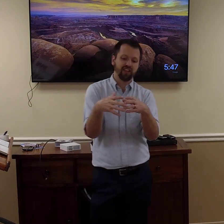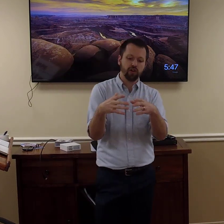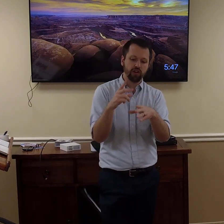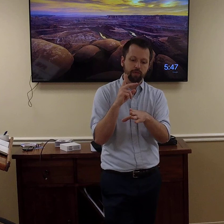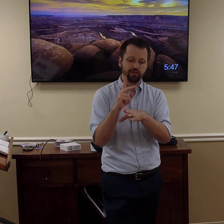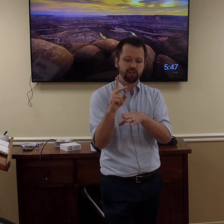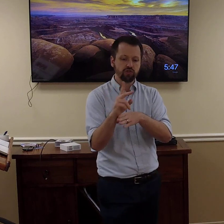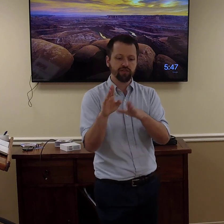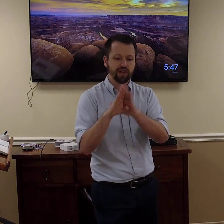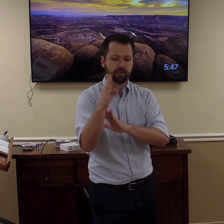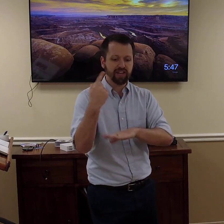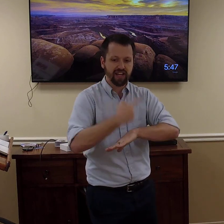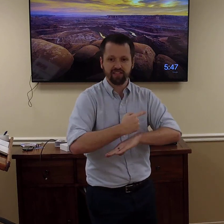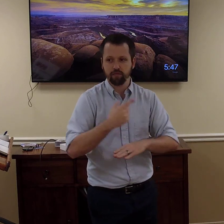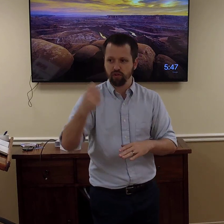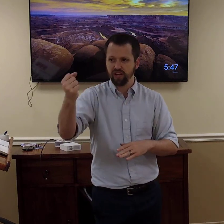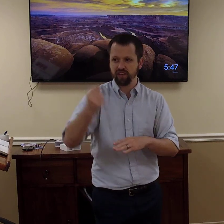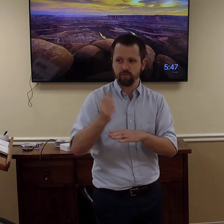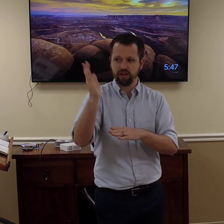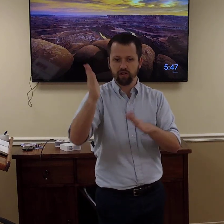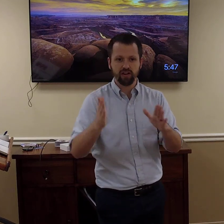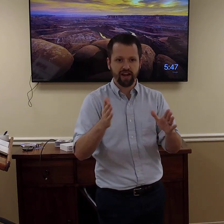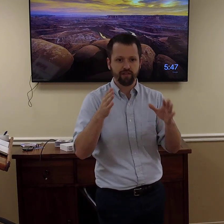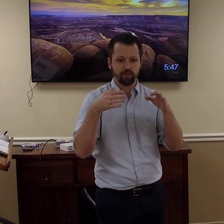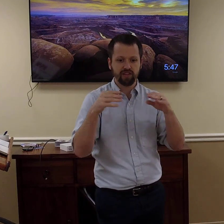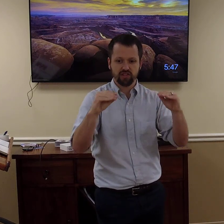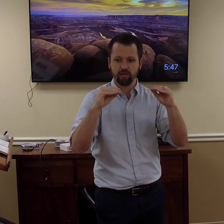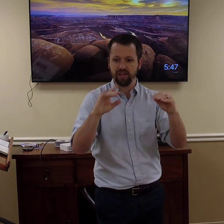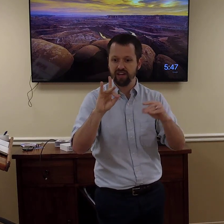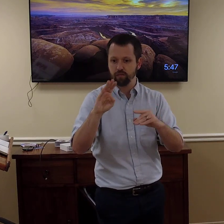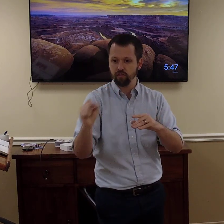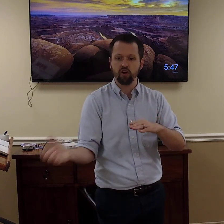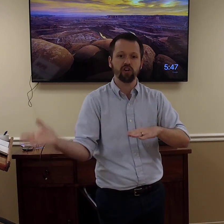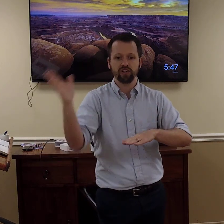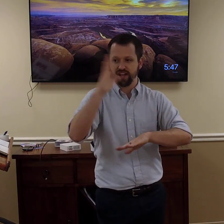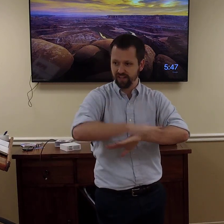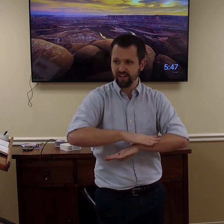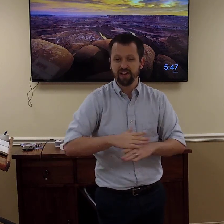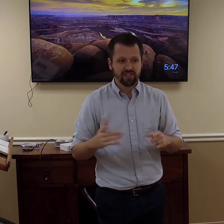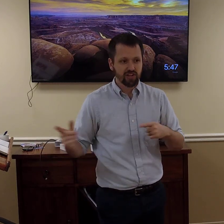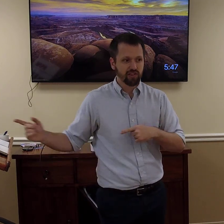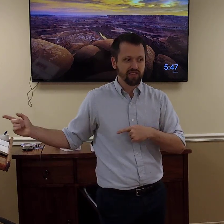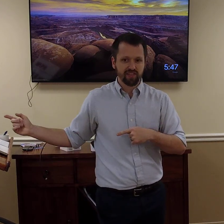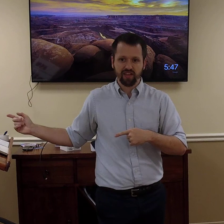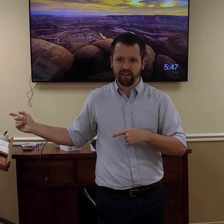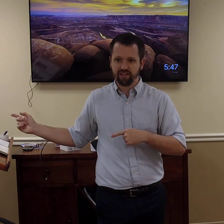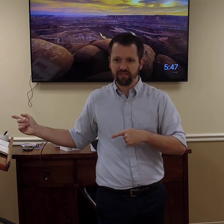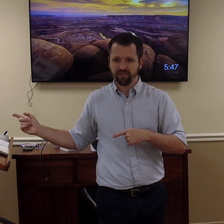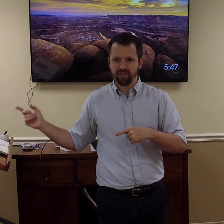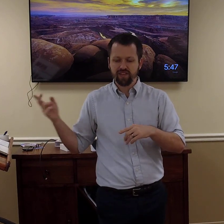on their professional development days and bring in a speaker and have them teach them idioms all day. So you